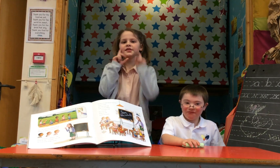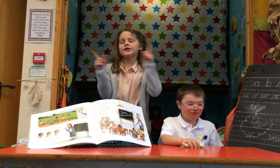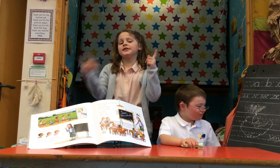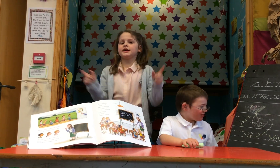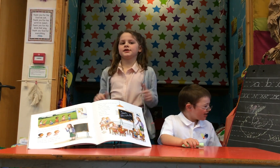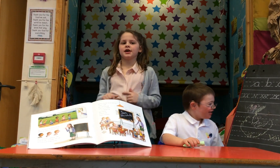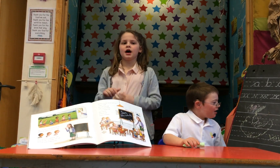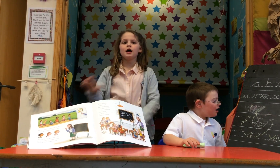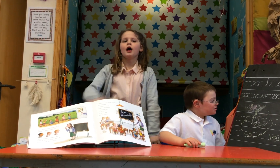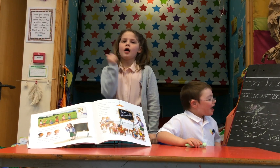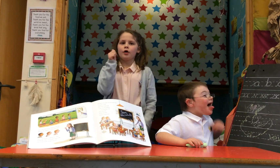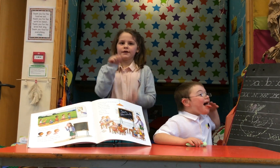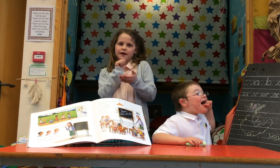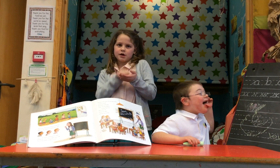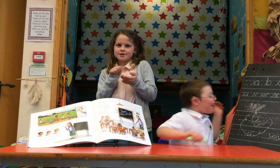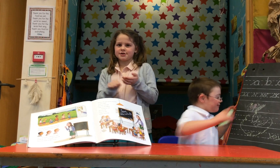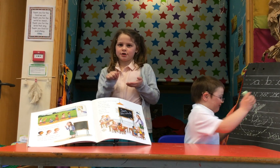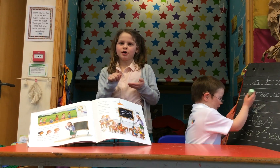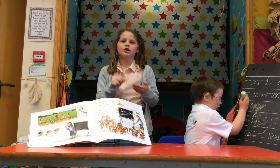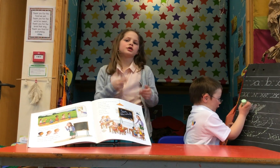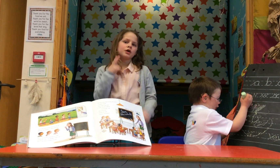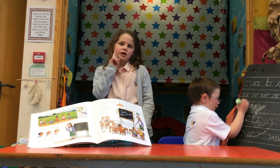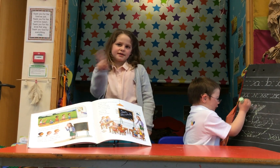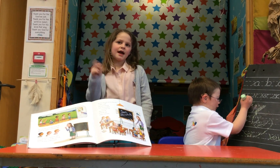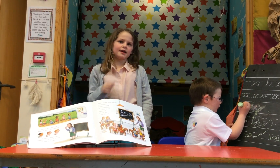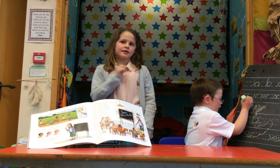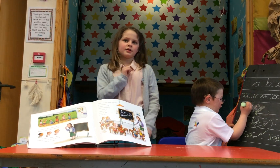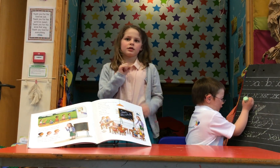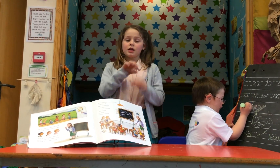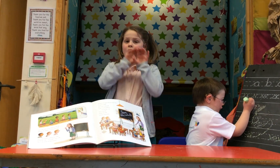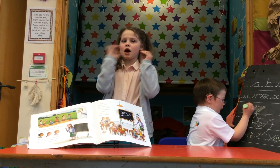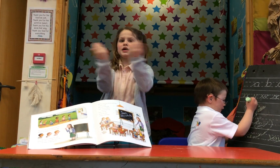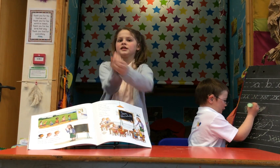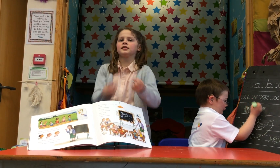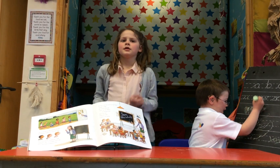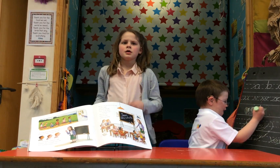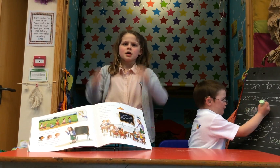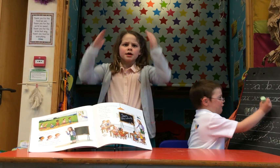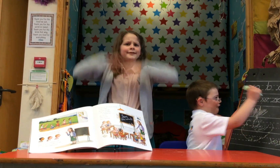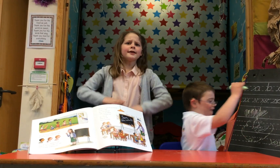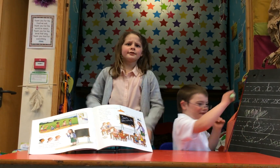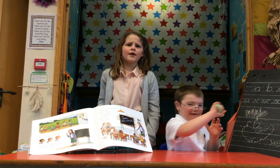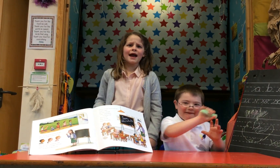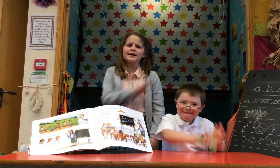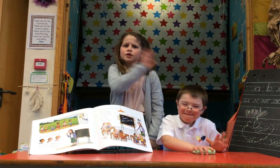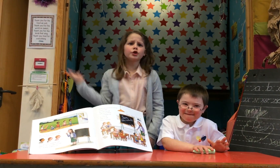the teacher holding the chalk, telling the class, sit straight,